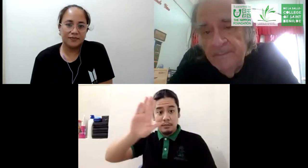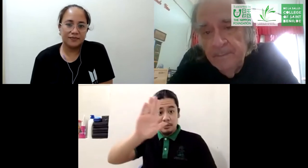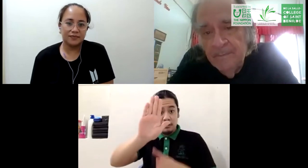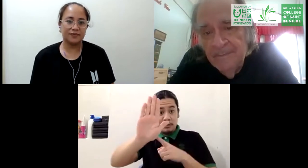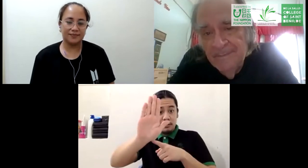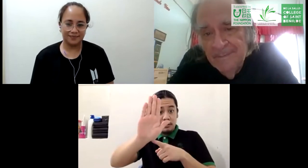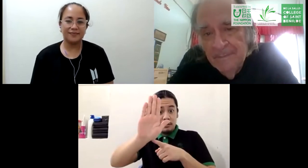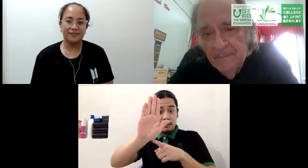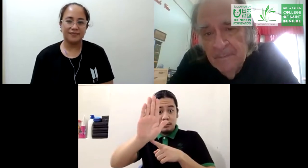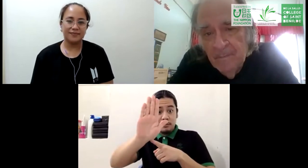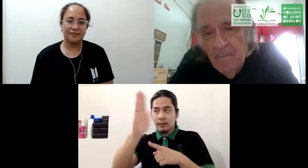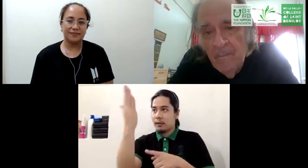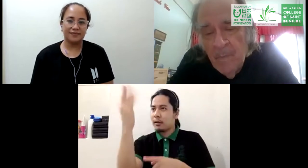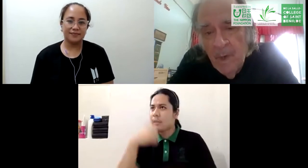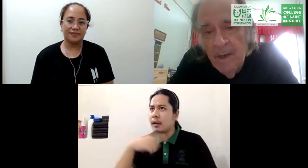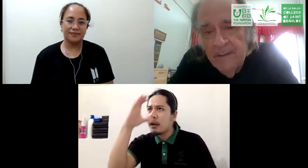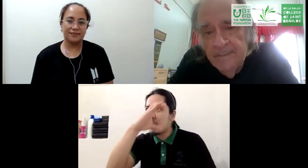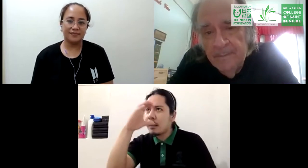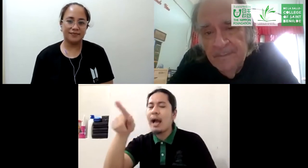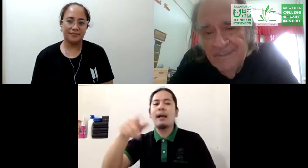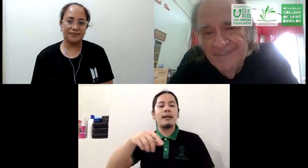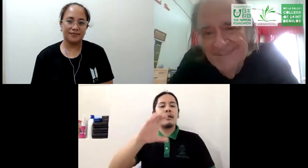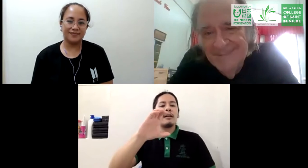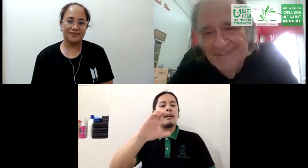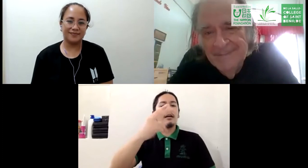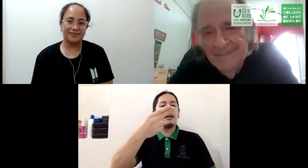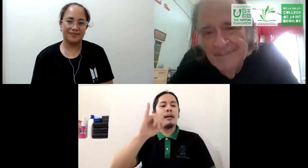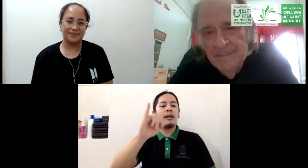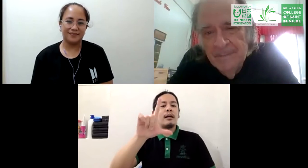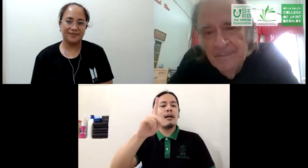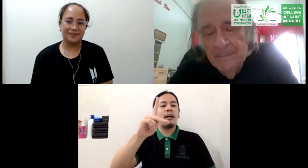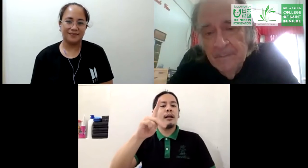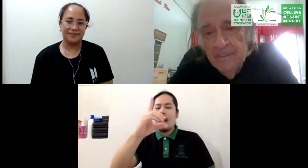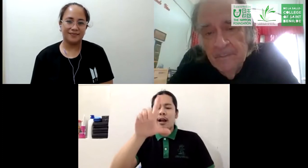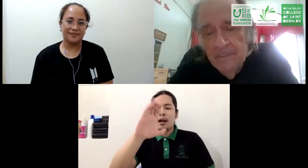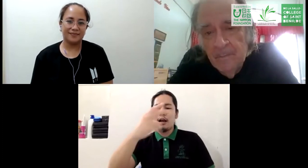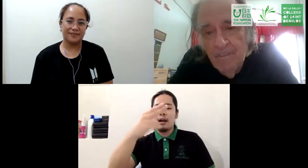kind of transfer it. yeah. And then, so when,